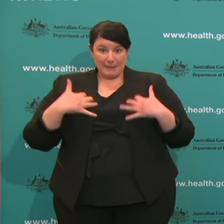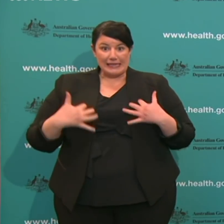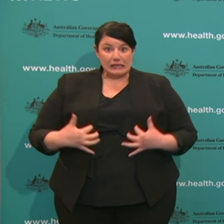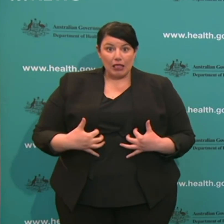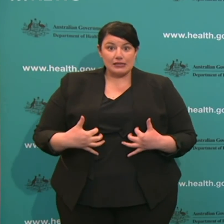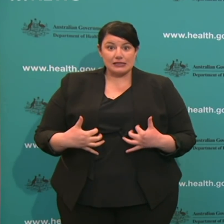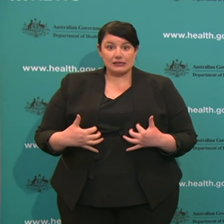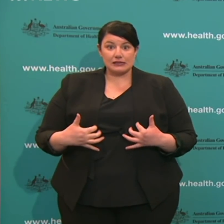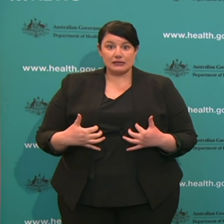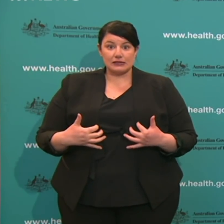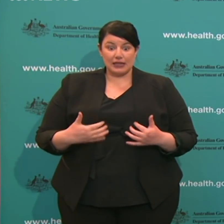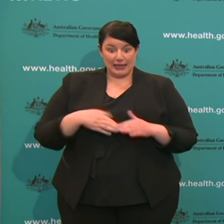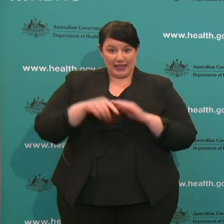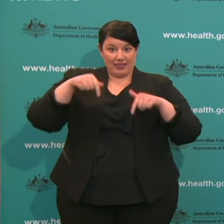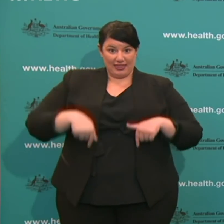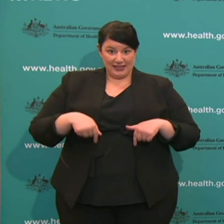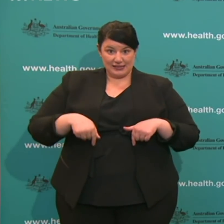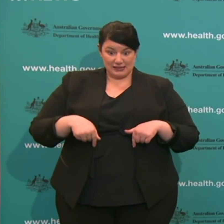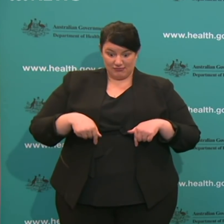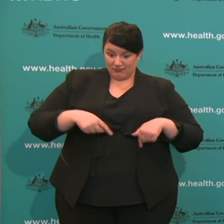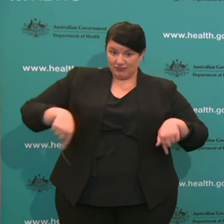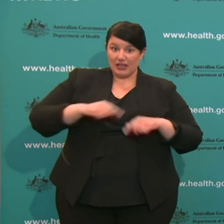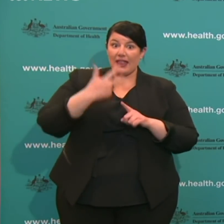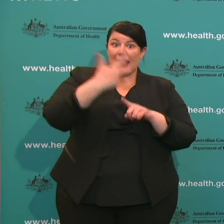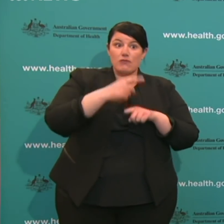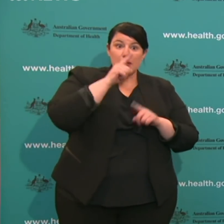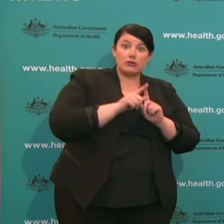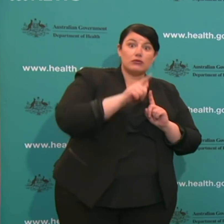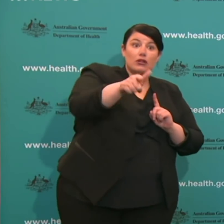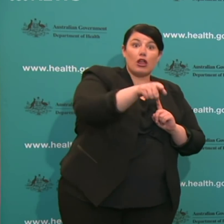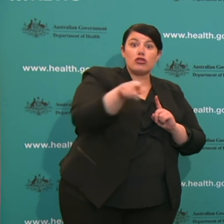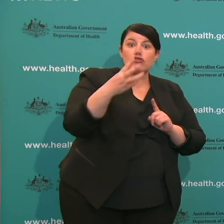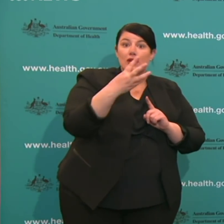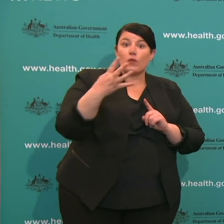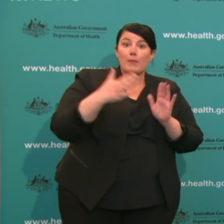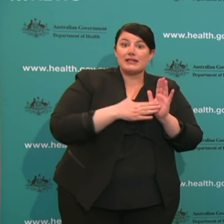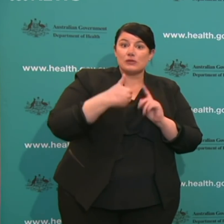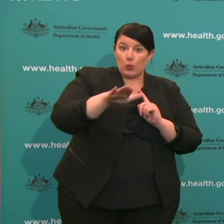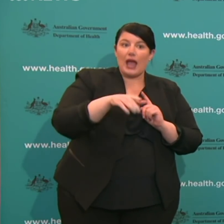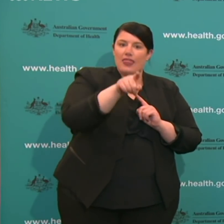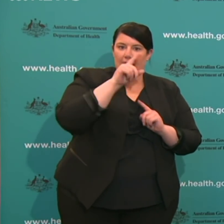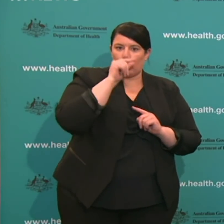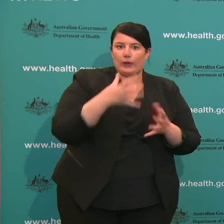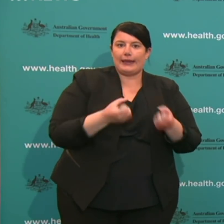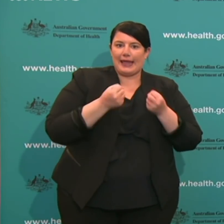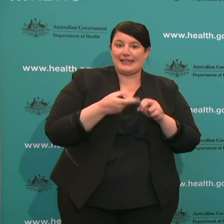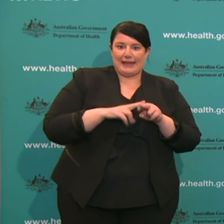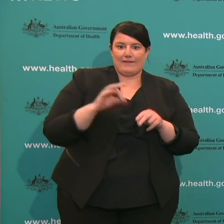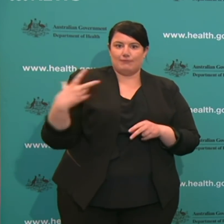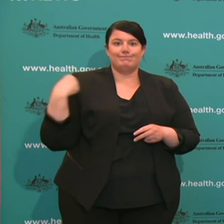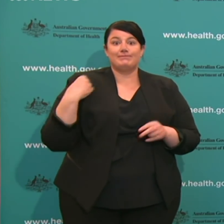of this press conference, the cameramen, who are currently about 3 or 4 metres away, if they weren't immune, they would get it. Pretty